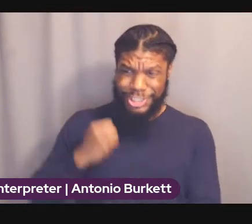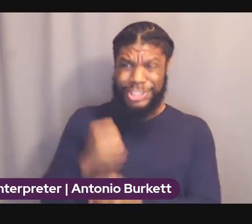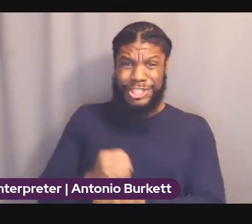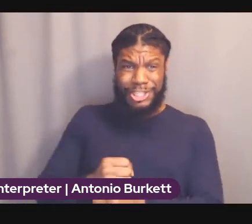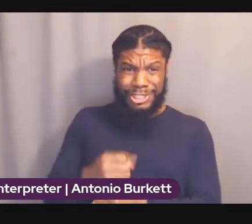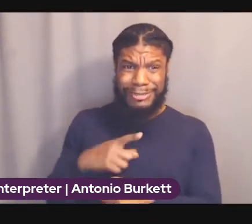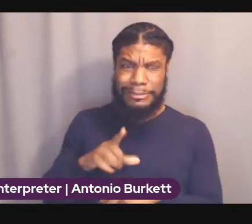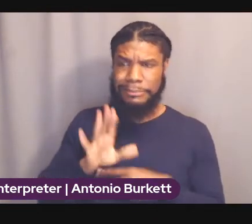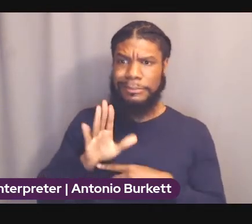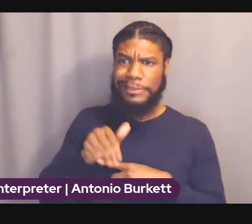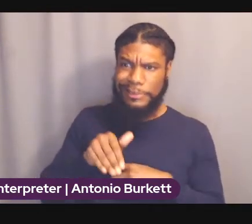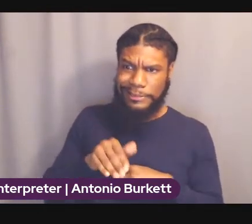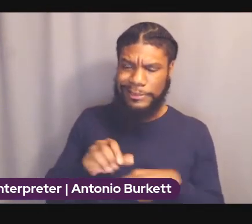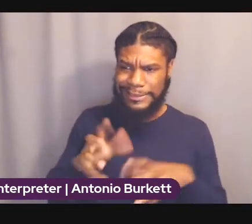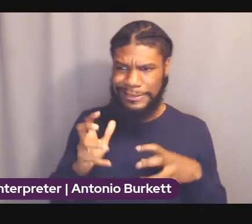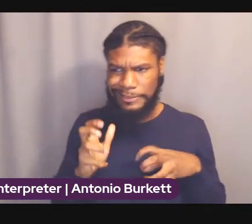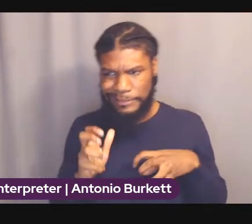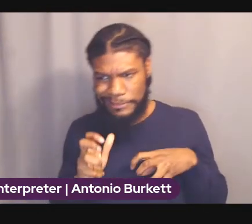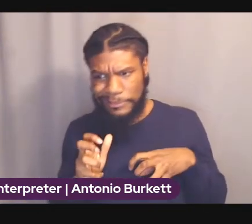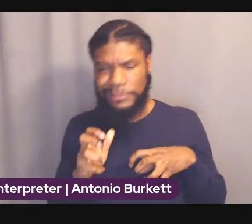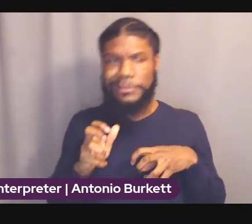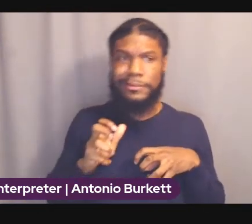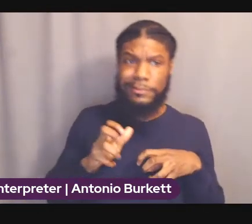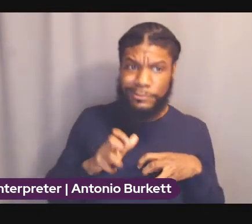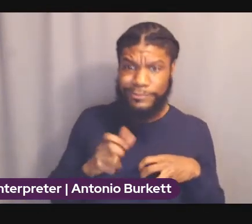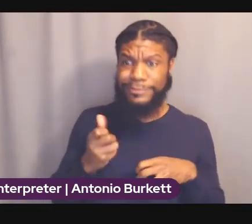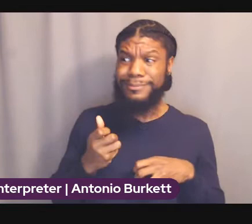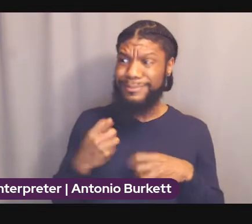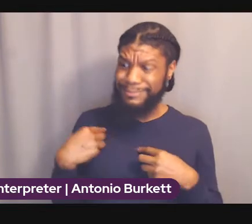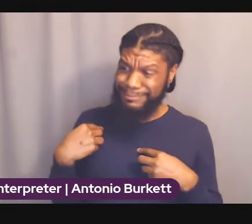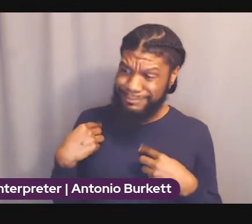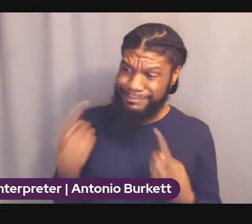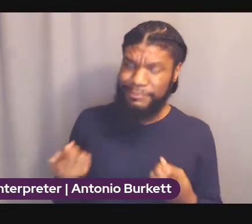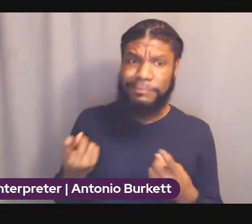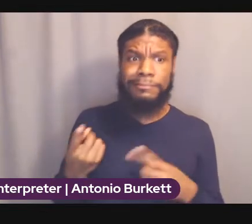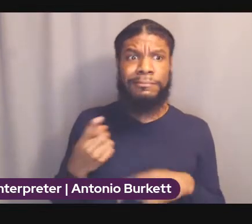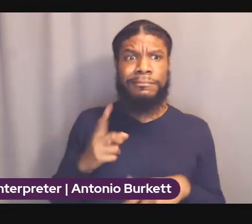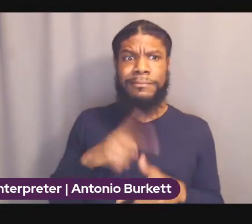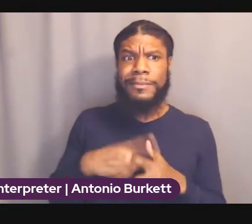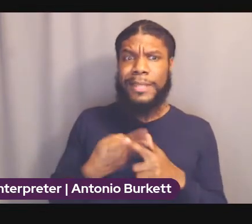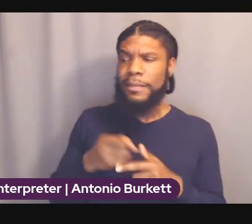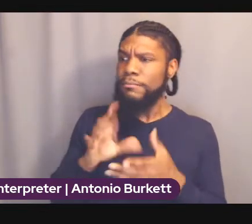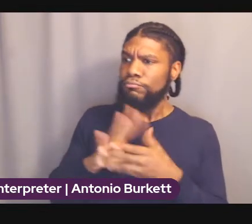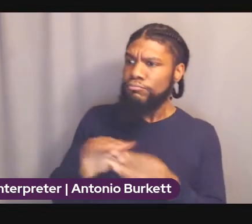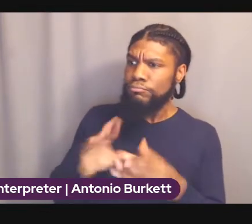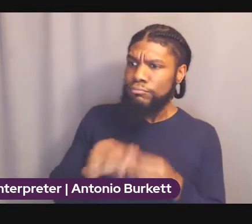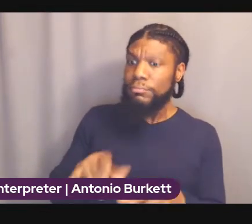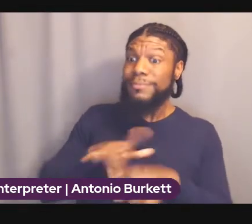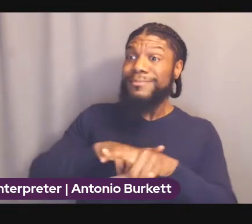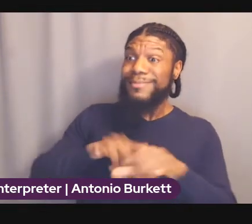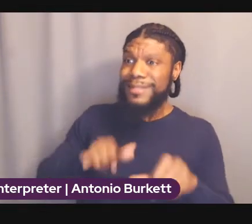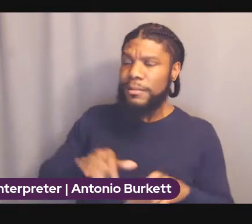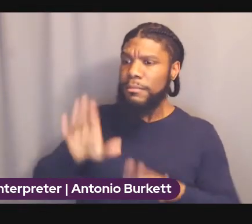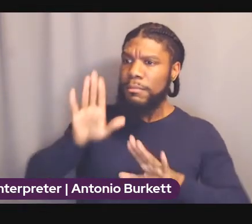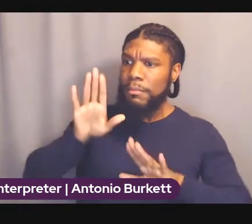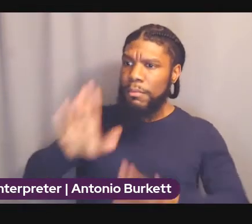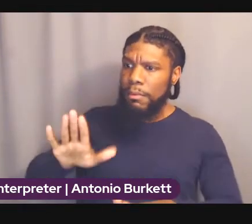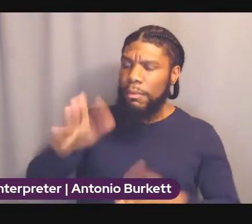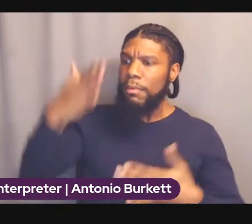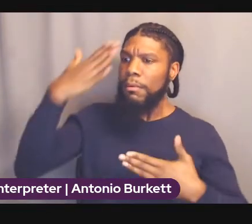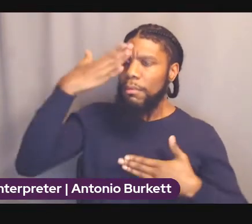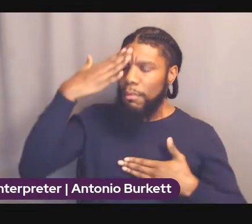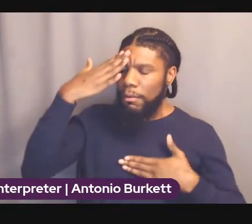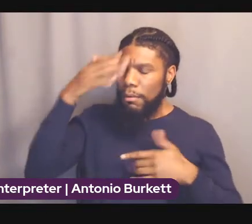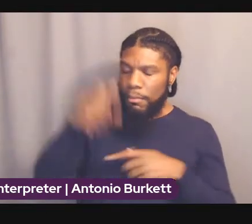loosed," but then he puts his hands on her. So he moves from just talking about healing to being the